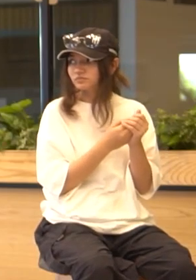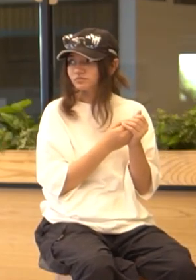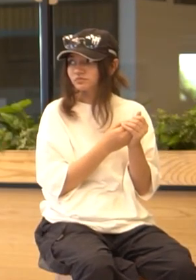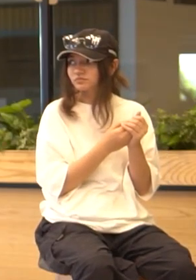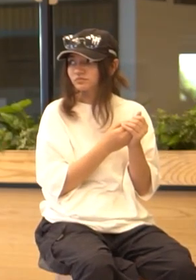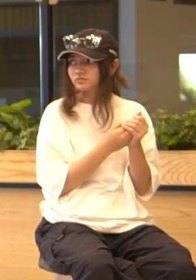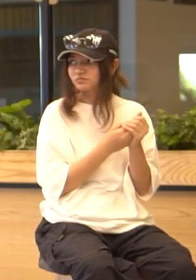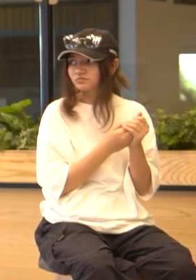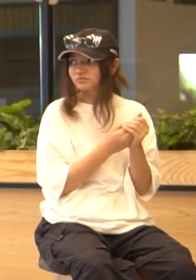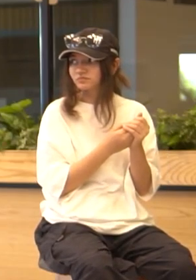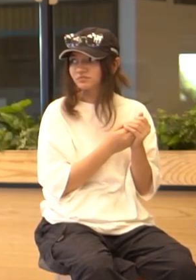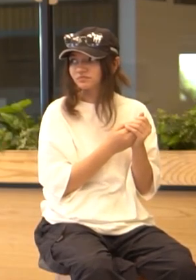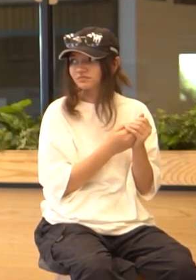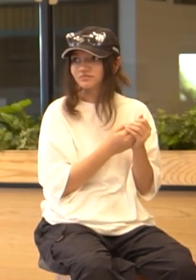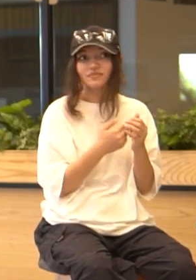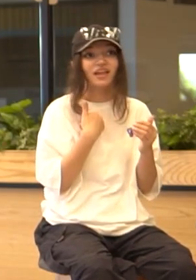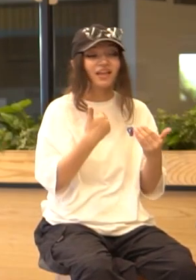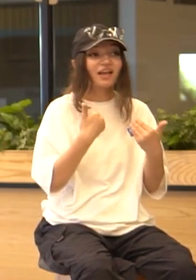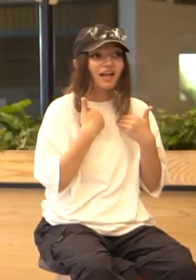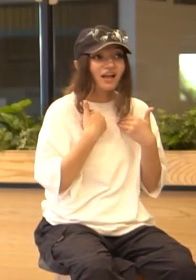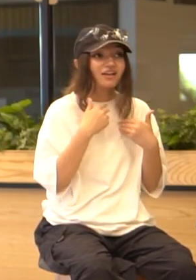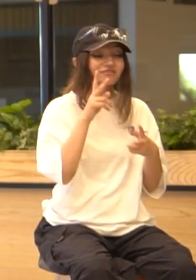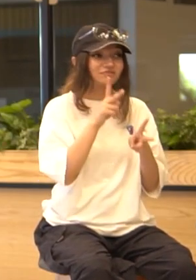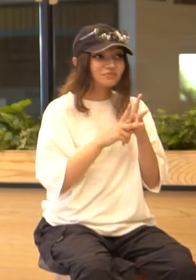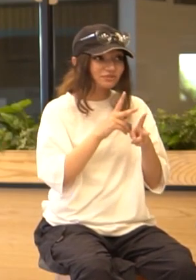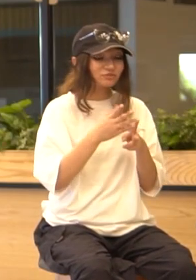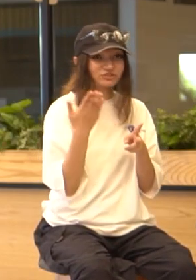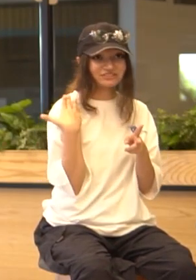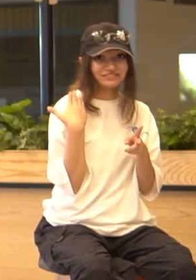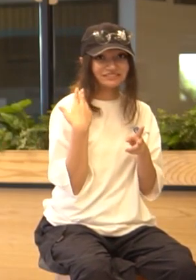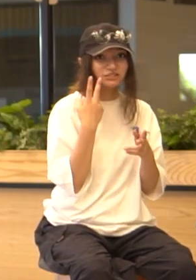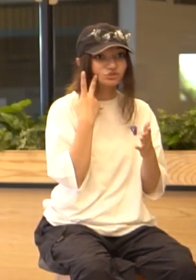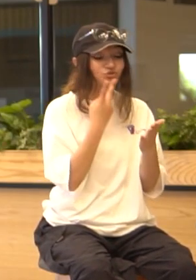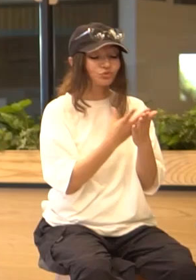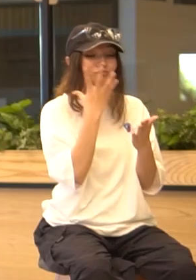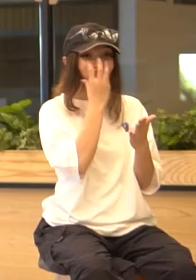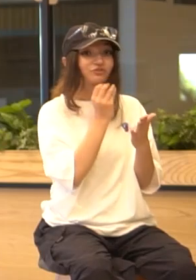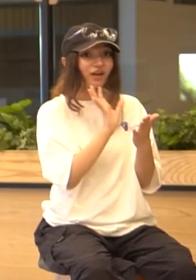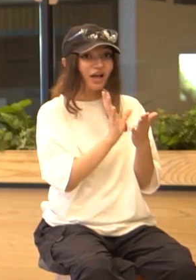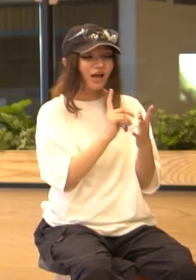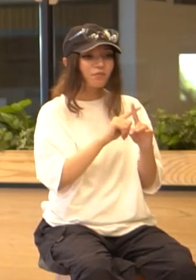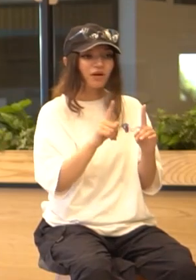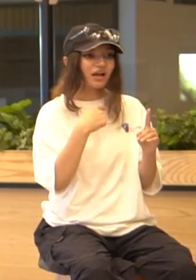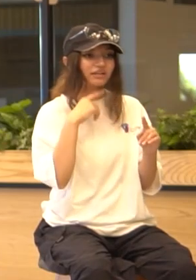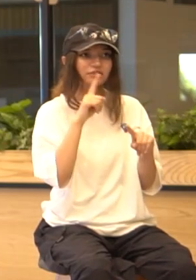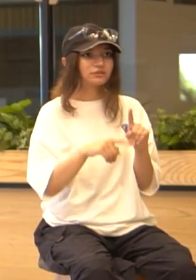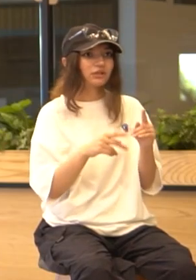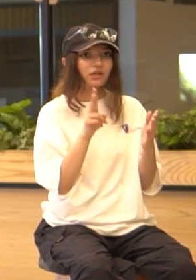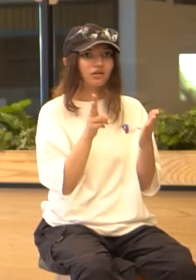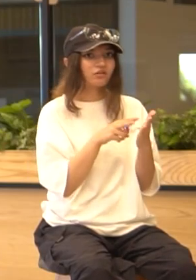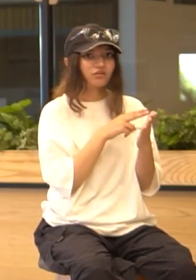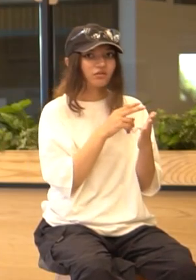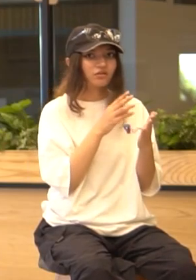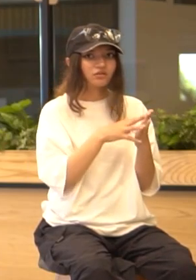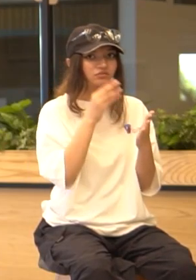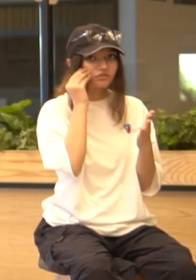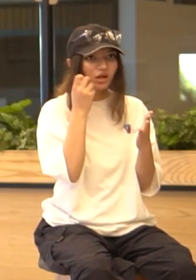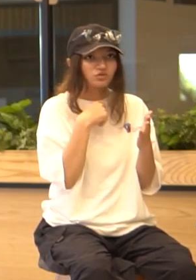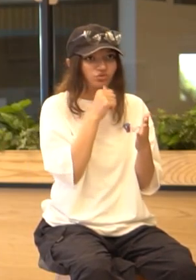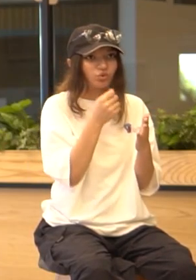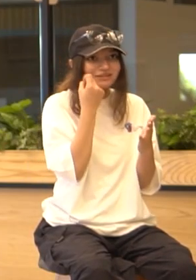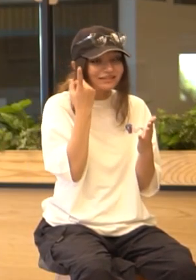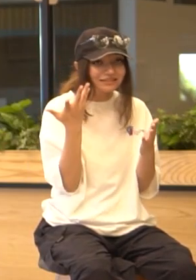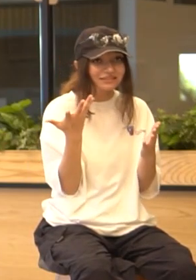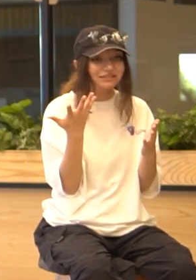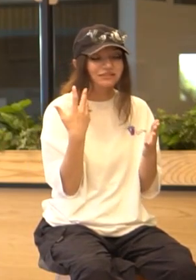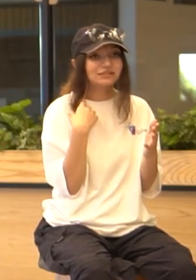I have repeatedly gotten that before, you know, like, this looks really great, but you can't really read it. So what's the point of it? I think, like, for